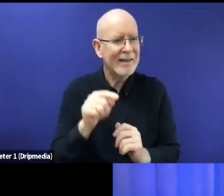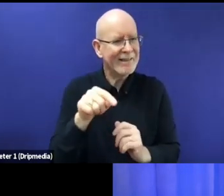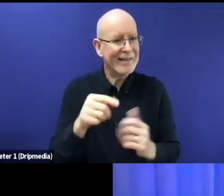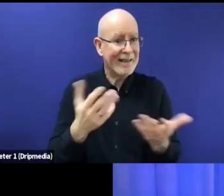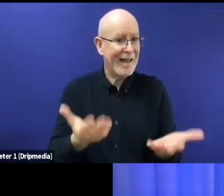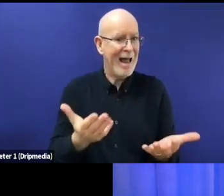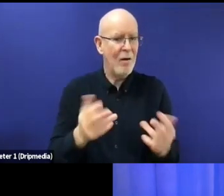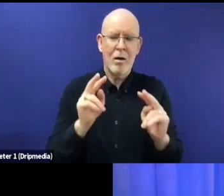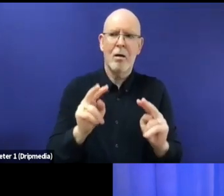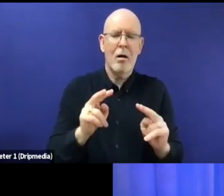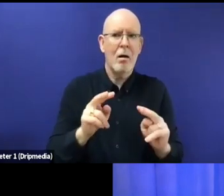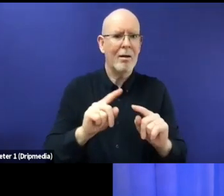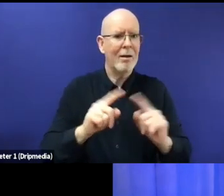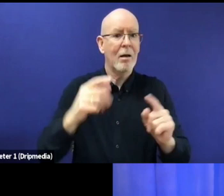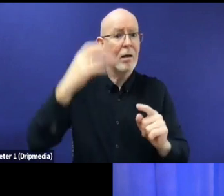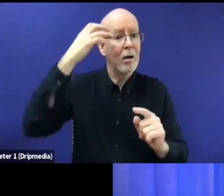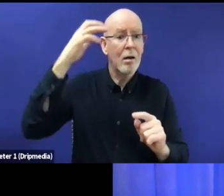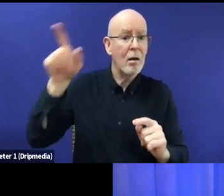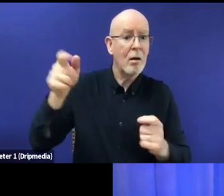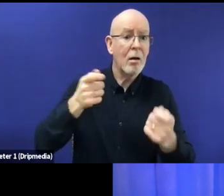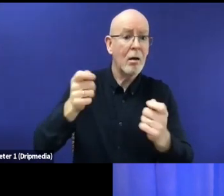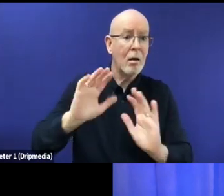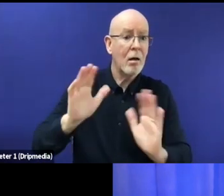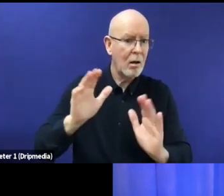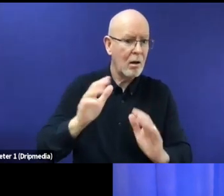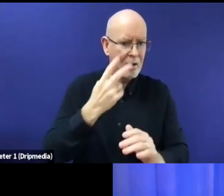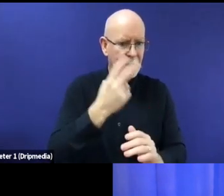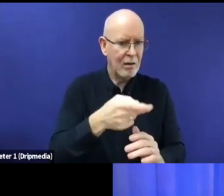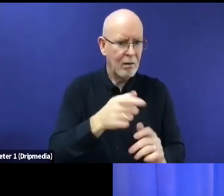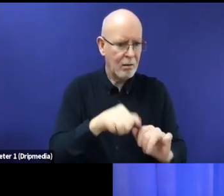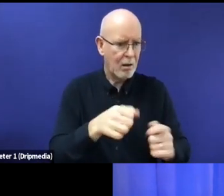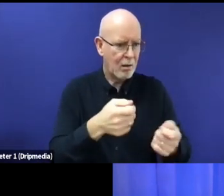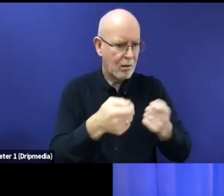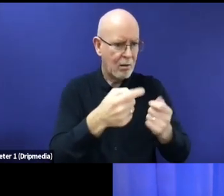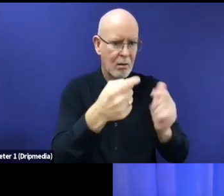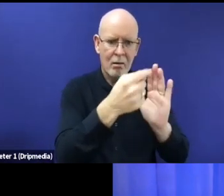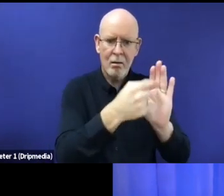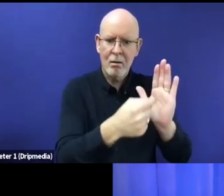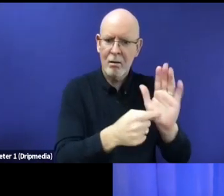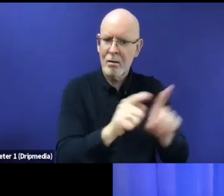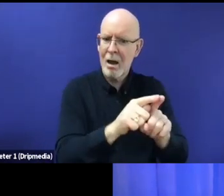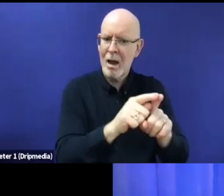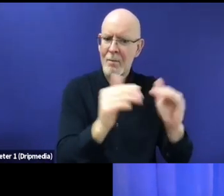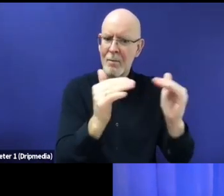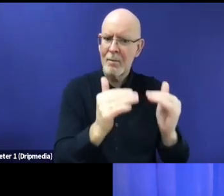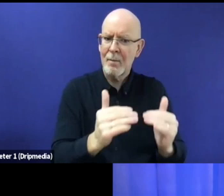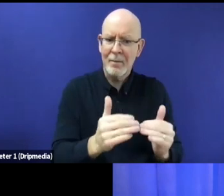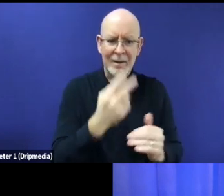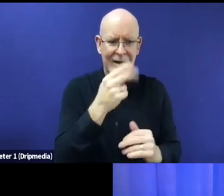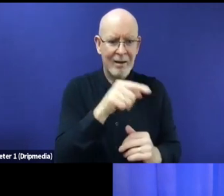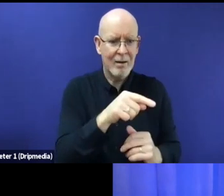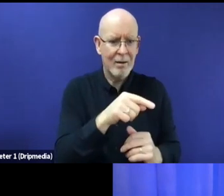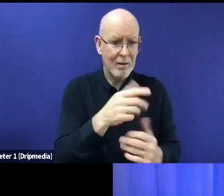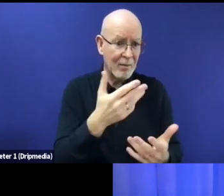guiding principles were very much along a needs-based approach. It identified needs of the IDPs before addressing how